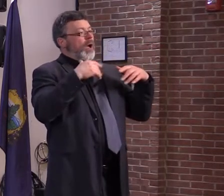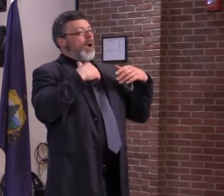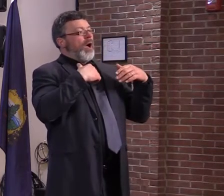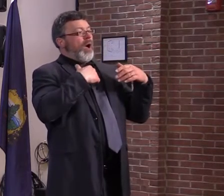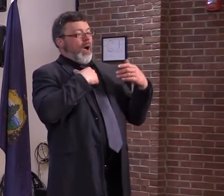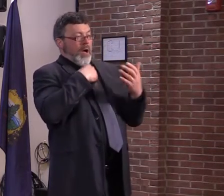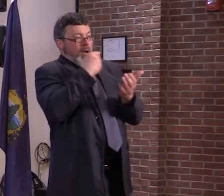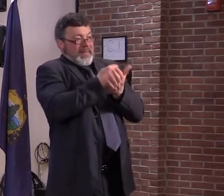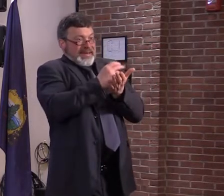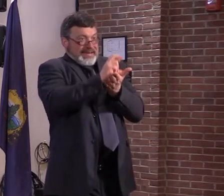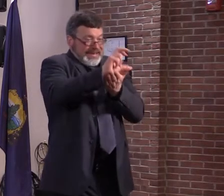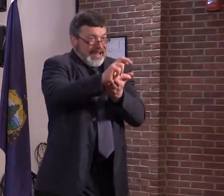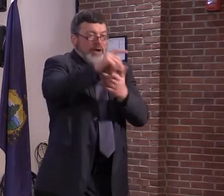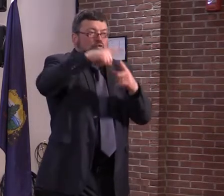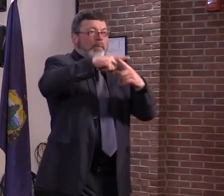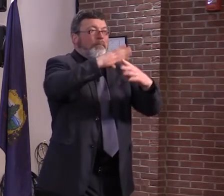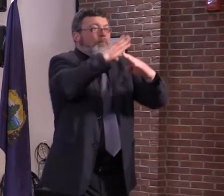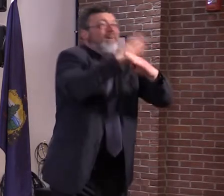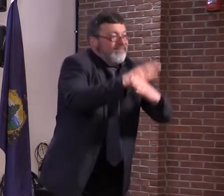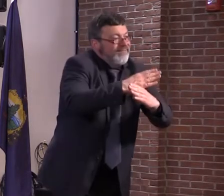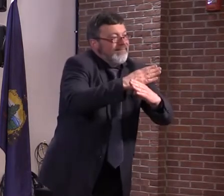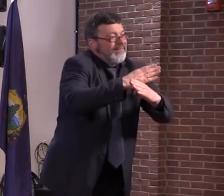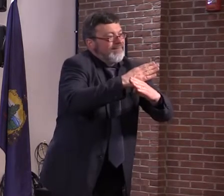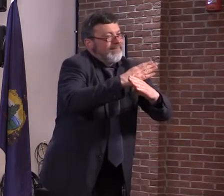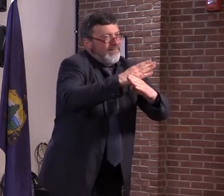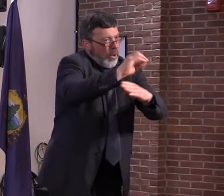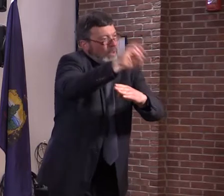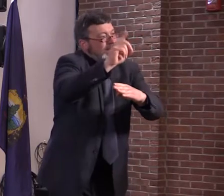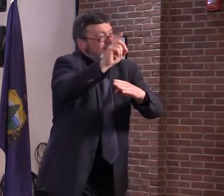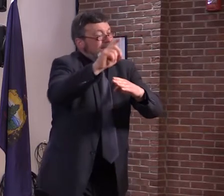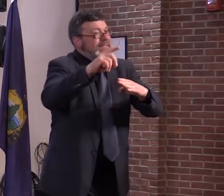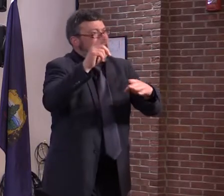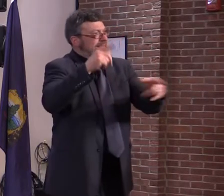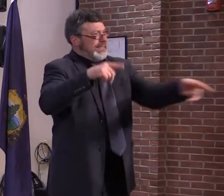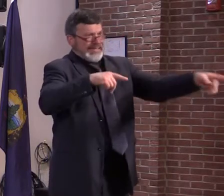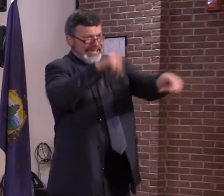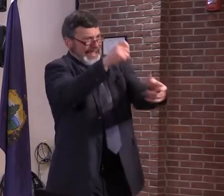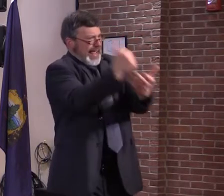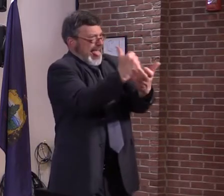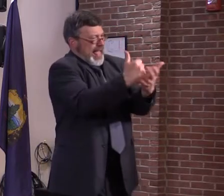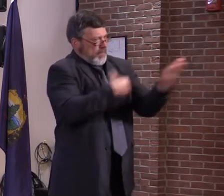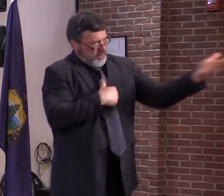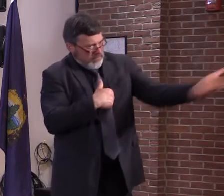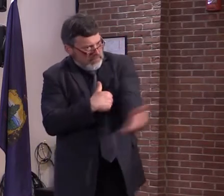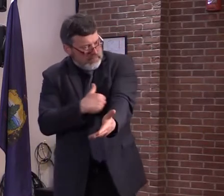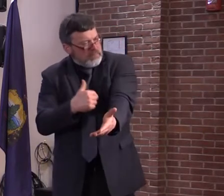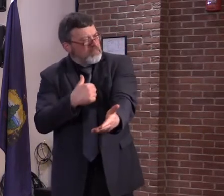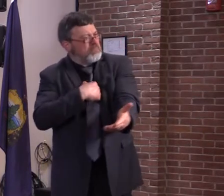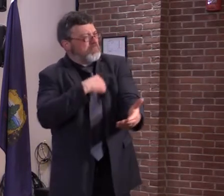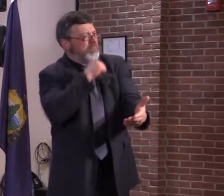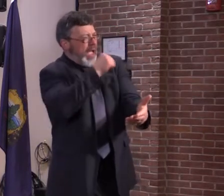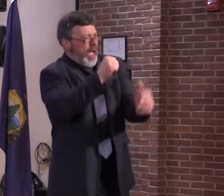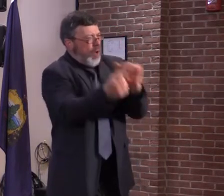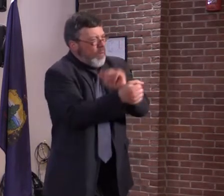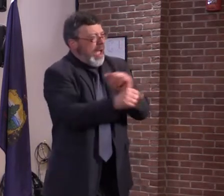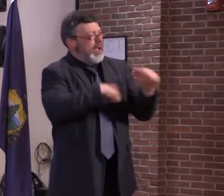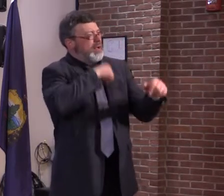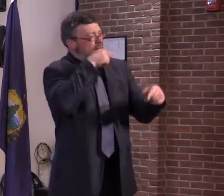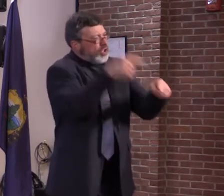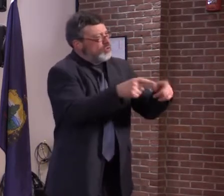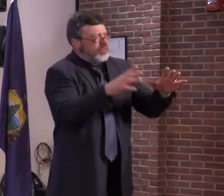because we see the need. We've always talked about prevention,